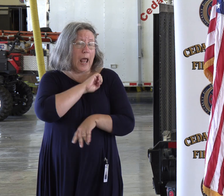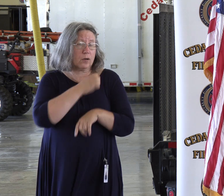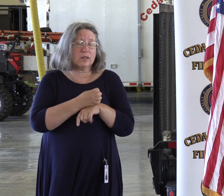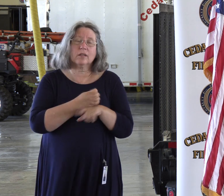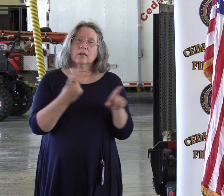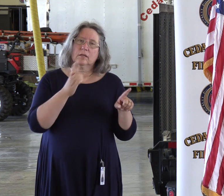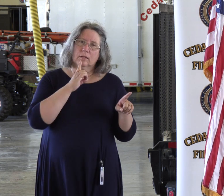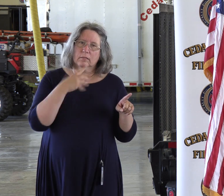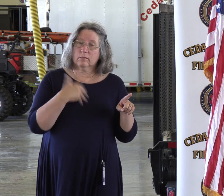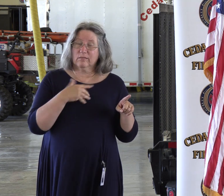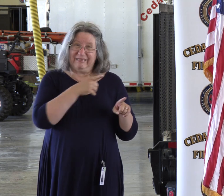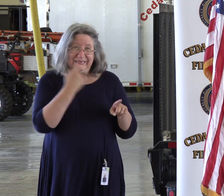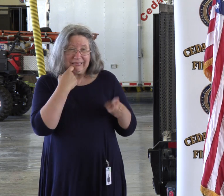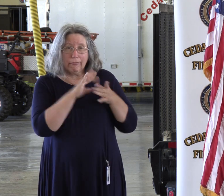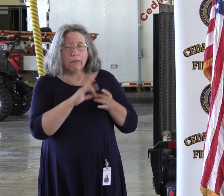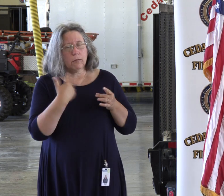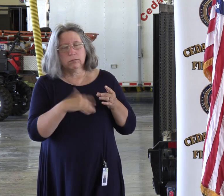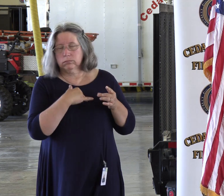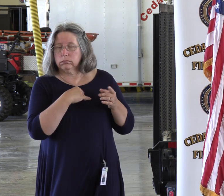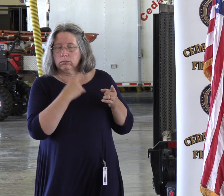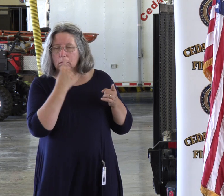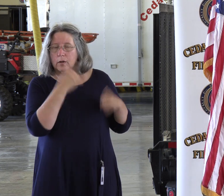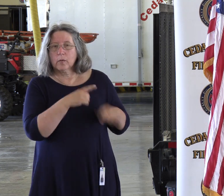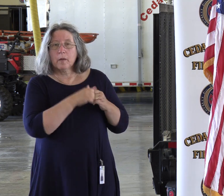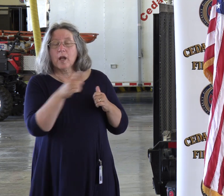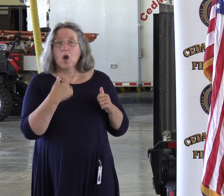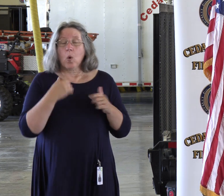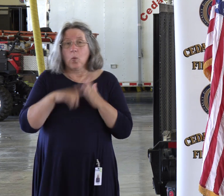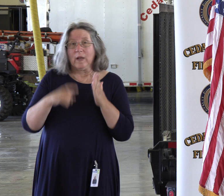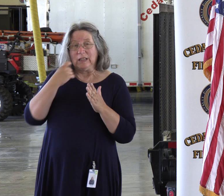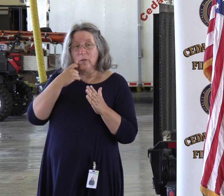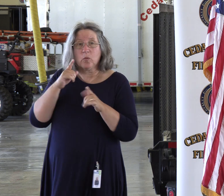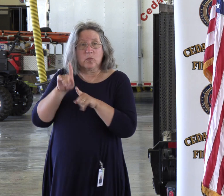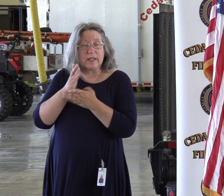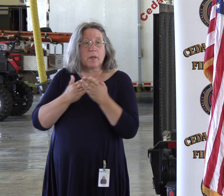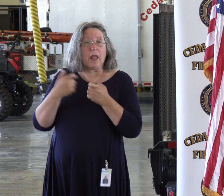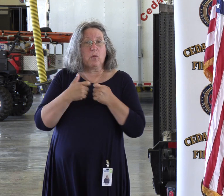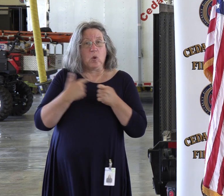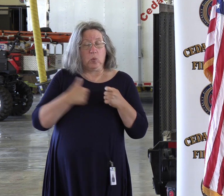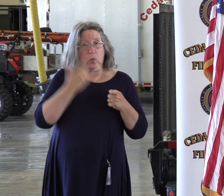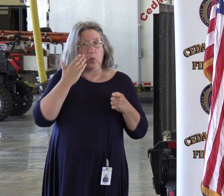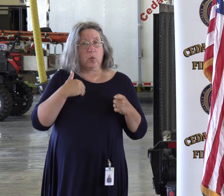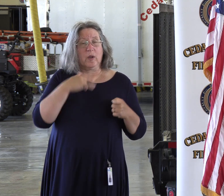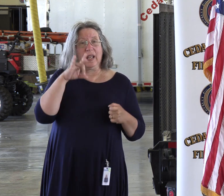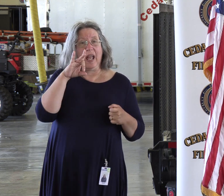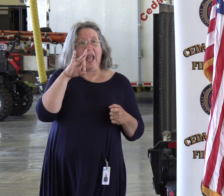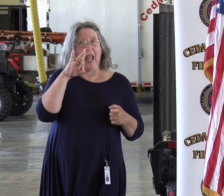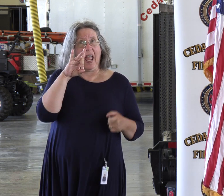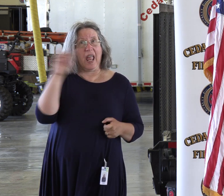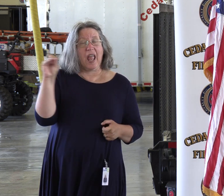with restoring electric to our customers. And I'll reiterate what he just said, as we have approximately 80